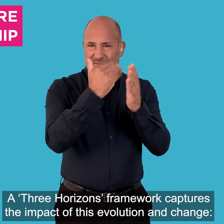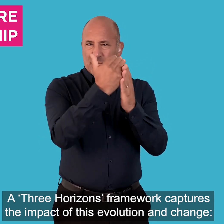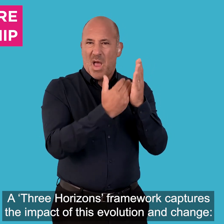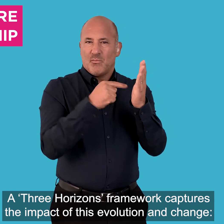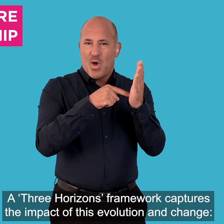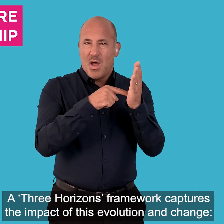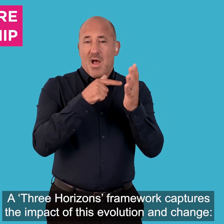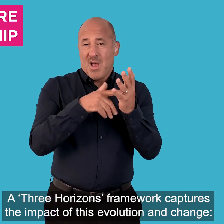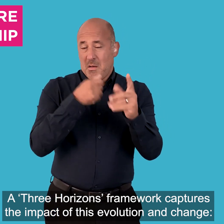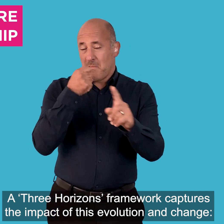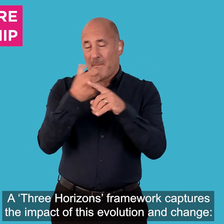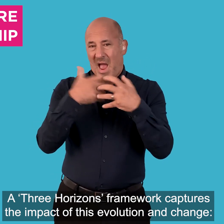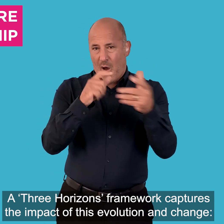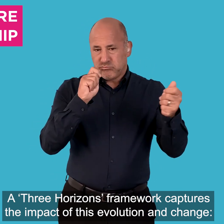impact of this evolution and change.